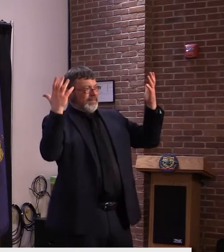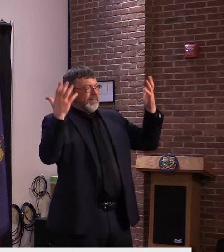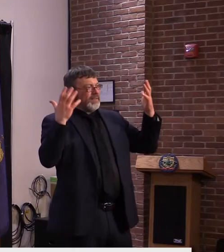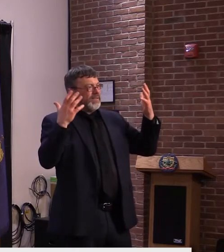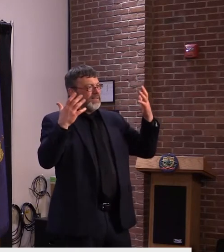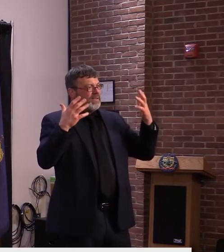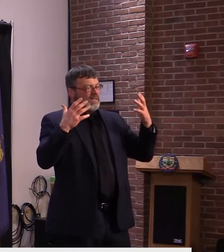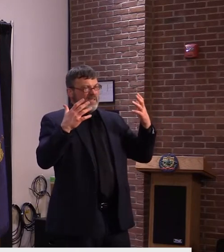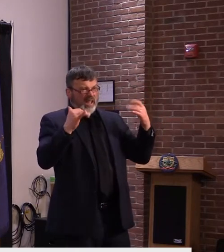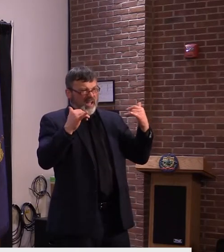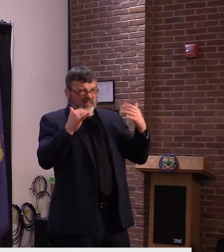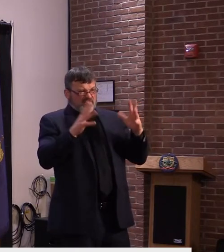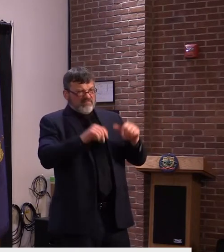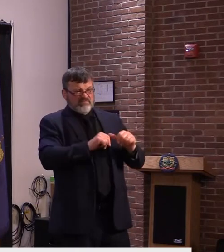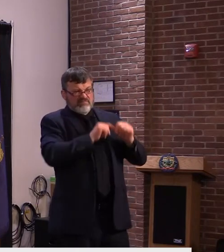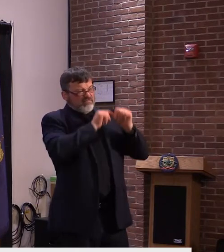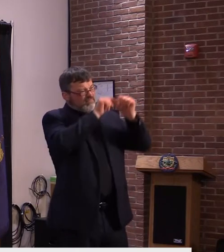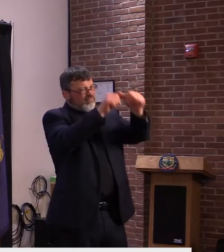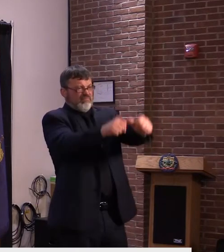it still has been a good idea. Now,